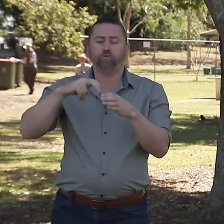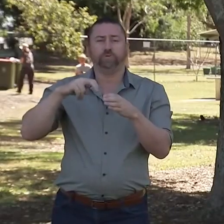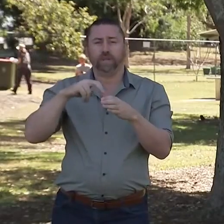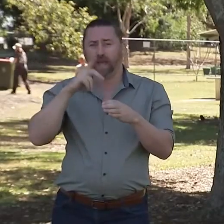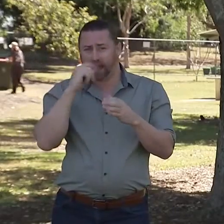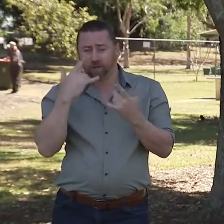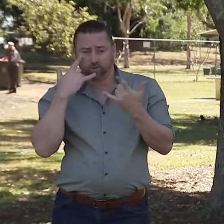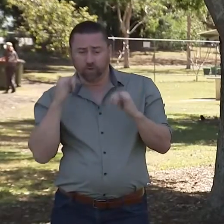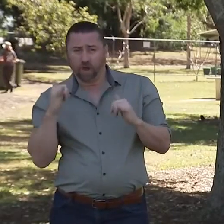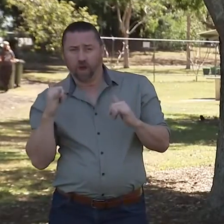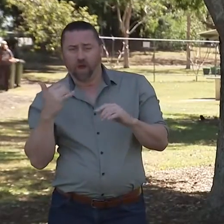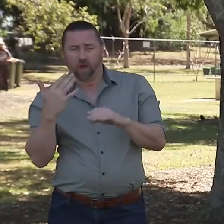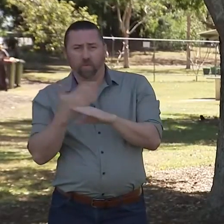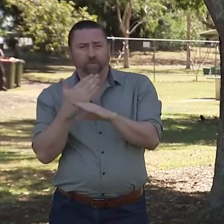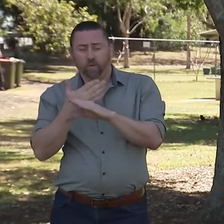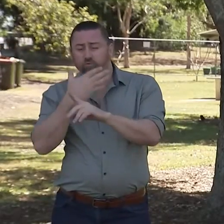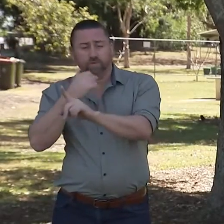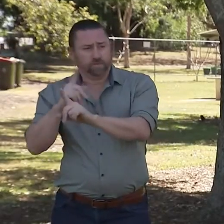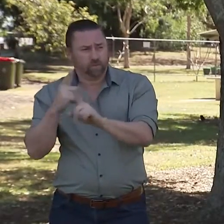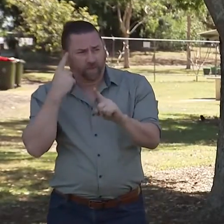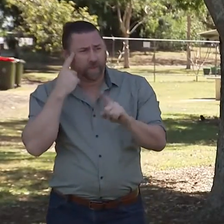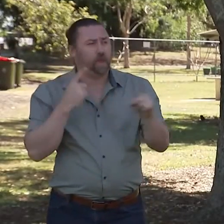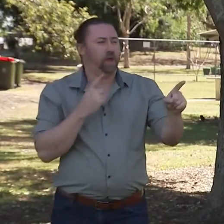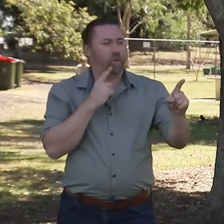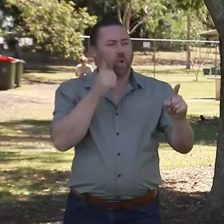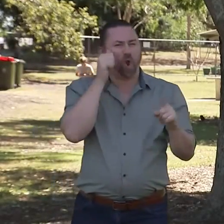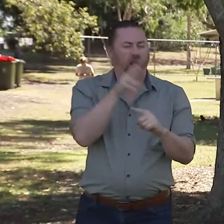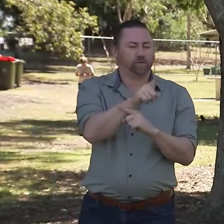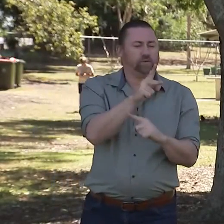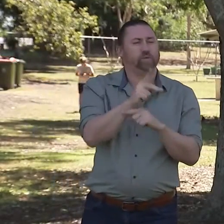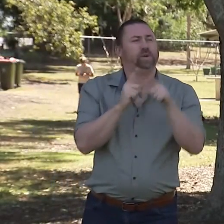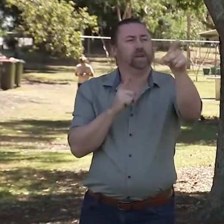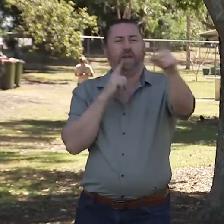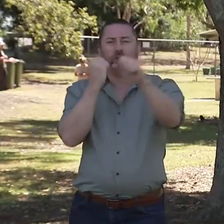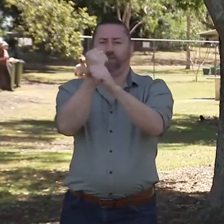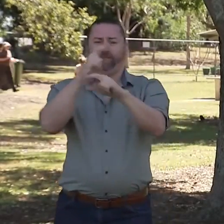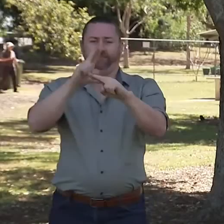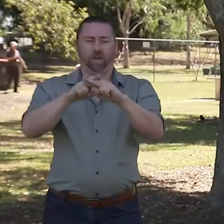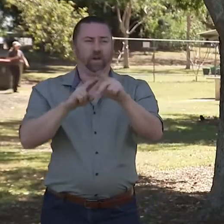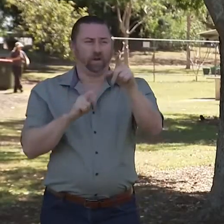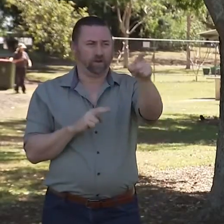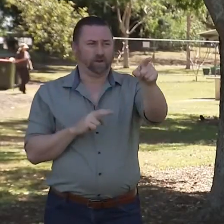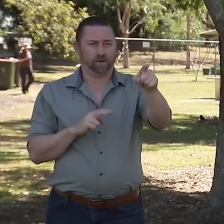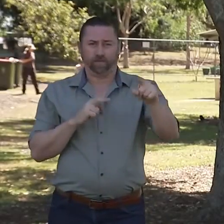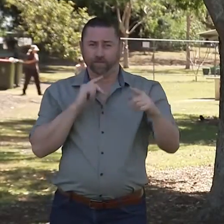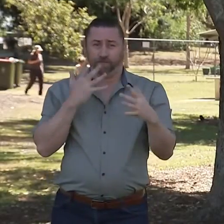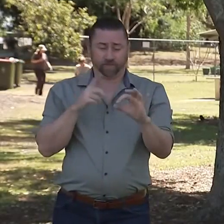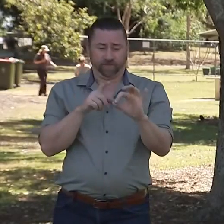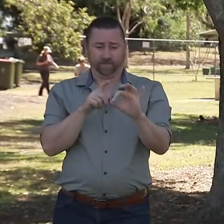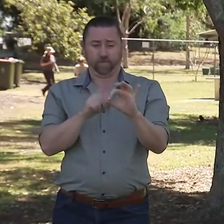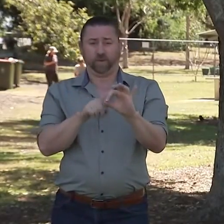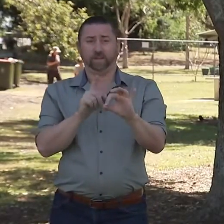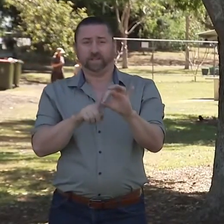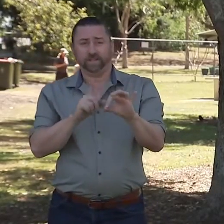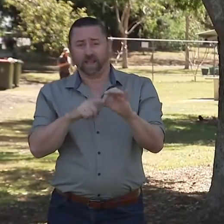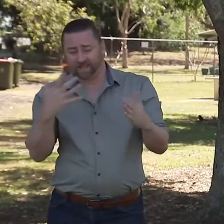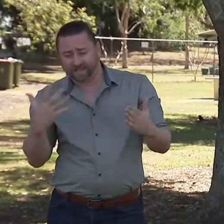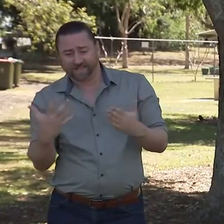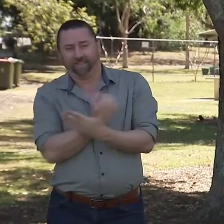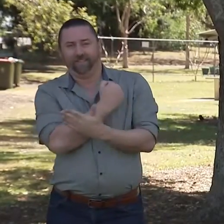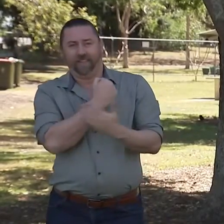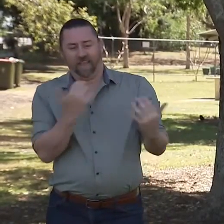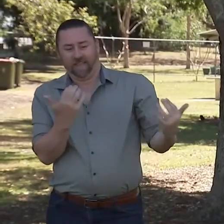I think I'll be getting the results in the next week or two. Sorry, just on the grand final, Yes. pretty stoked if Queensland and Central went out and save NRL this